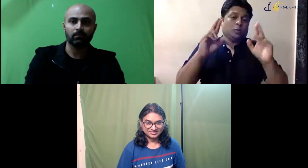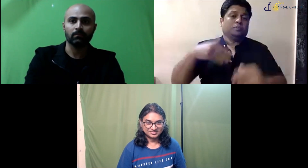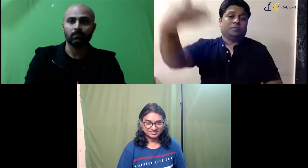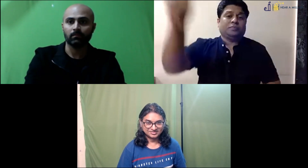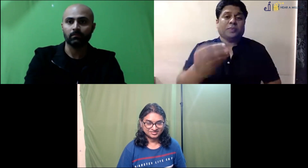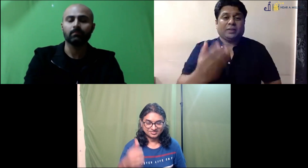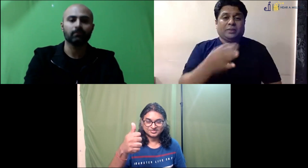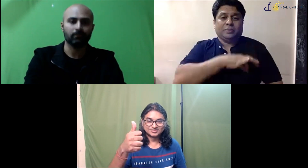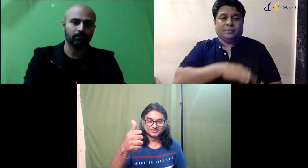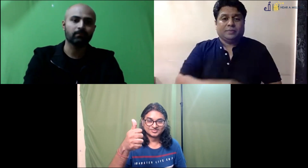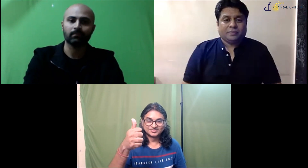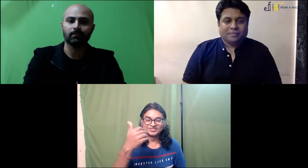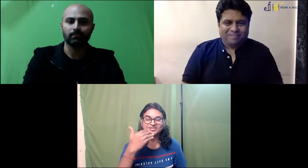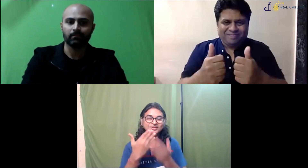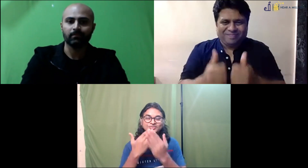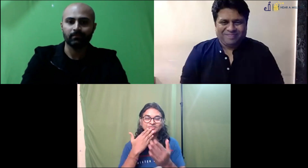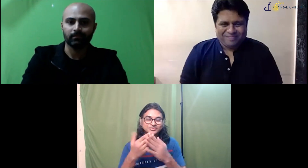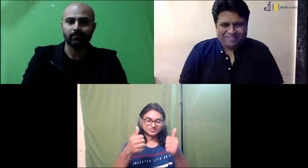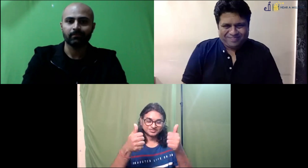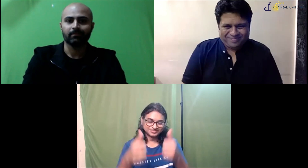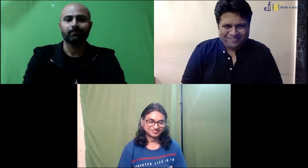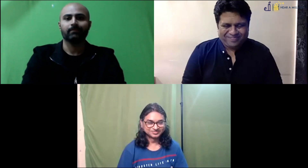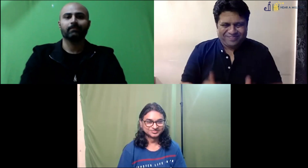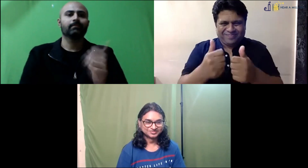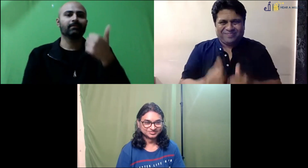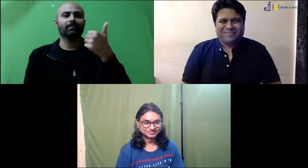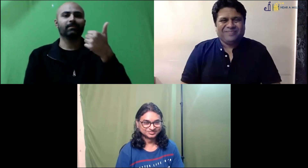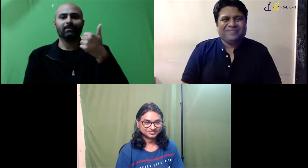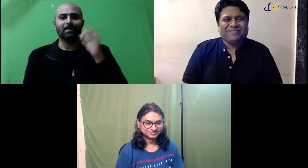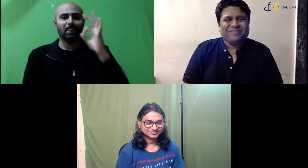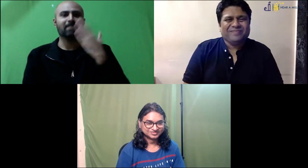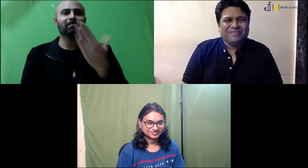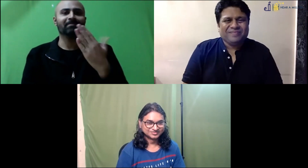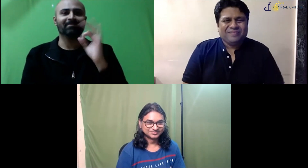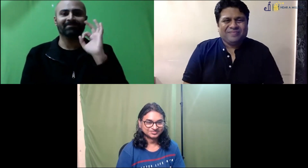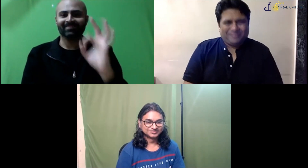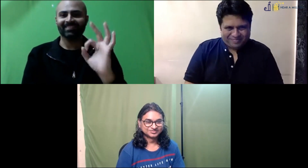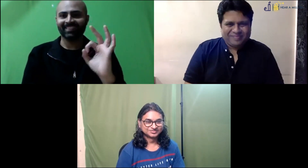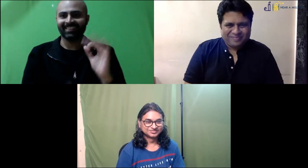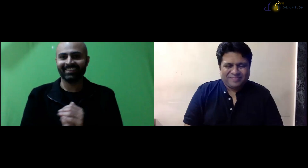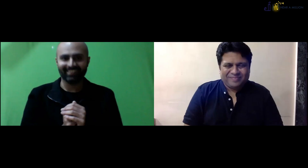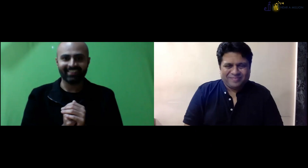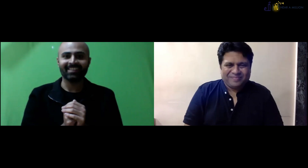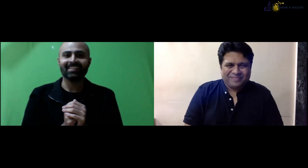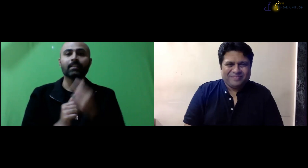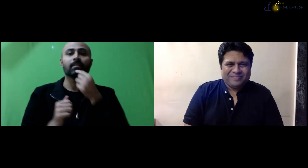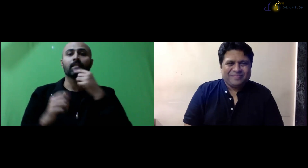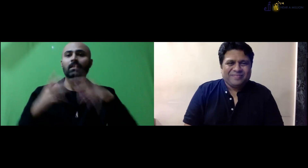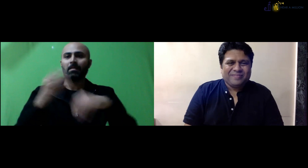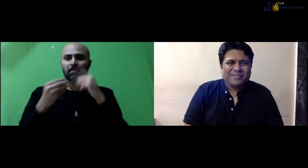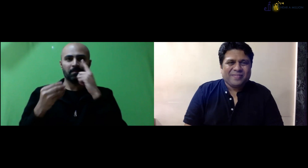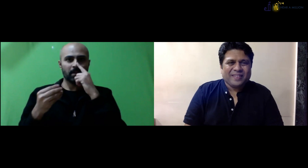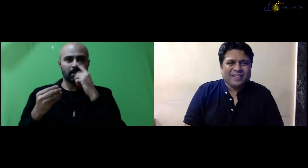to open your own library, they can also teach you and explain you. Okay, great. Thank you so much.